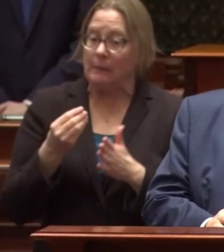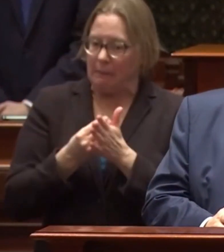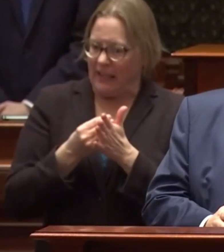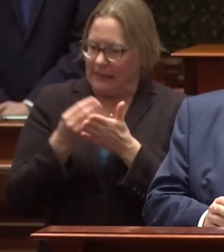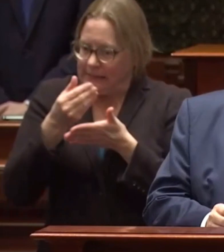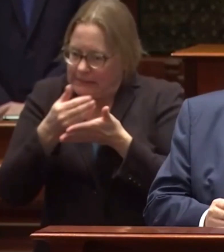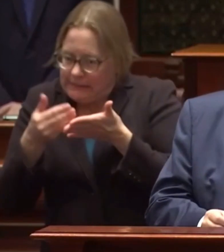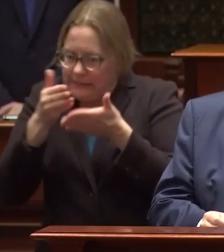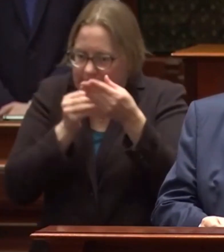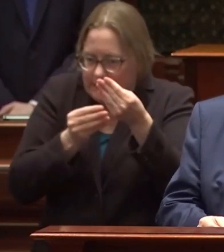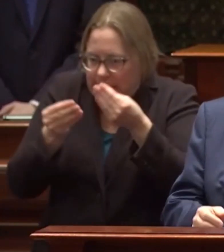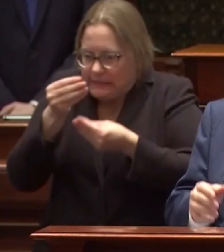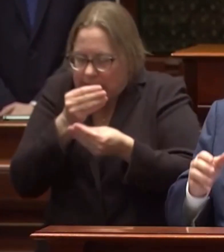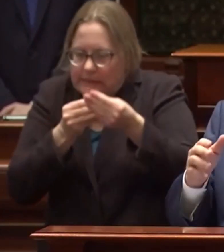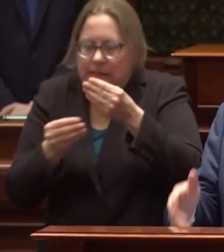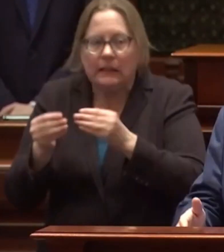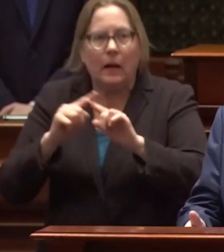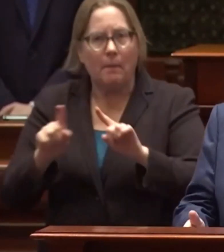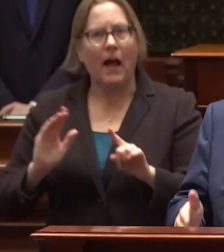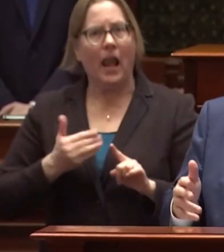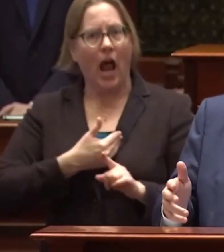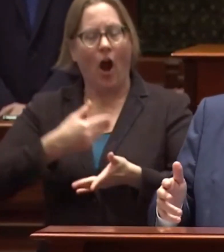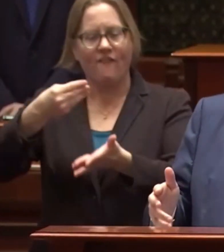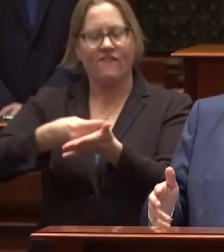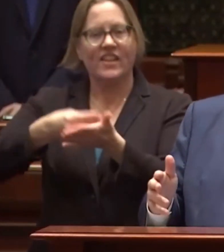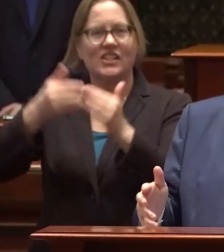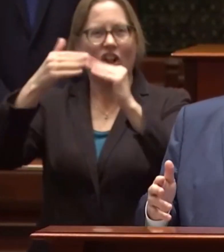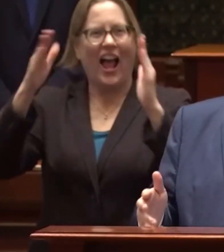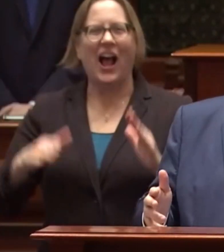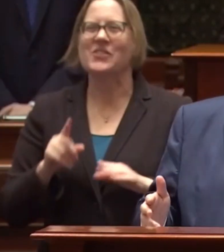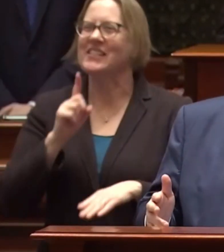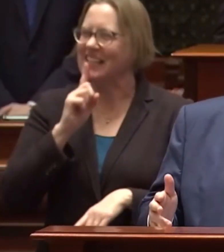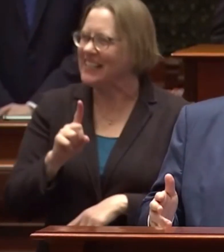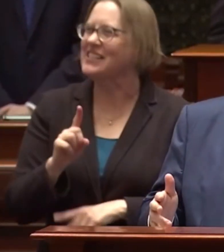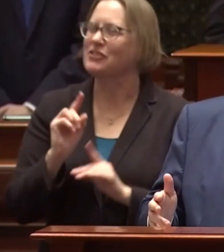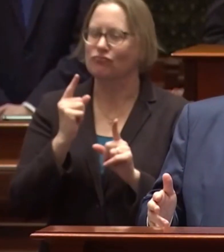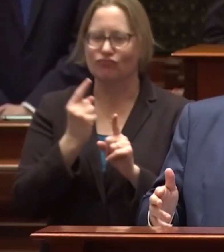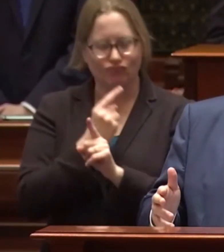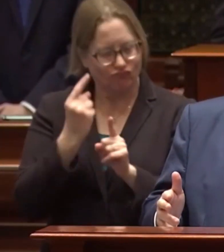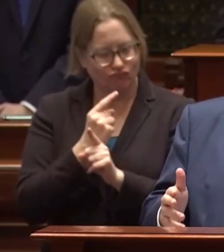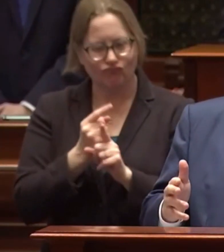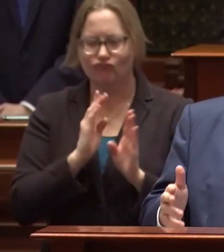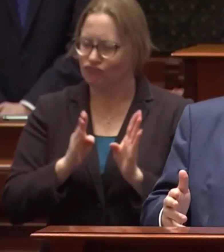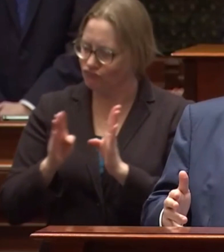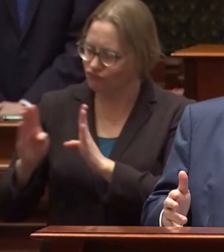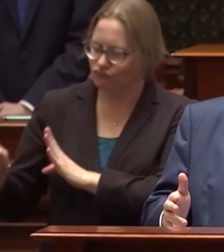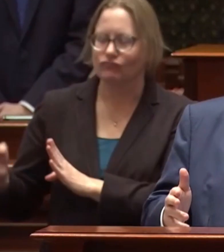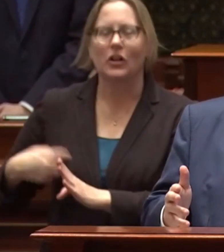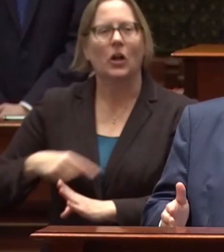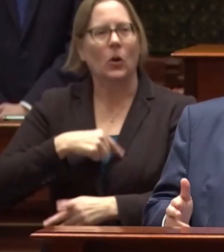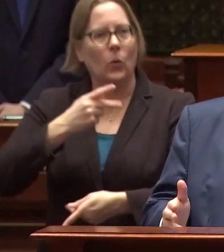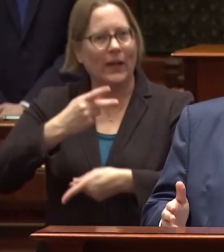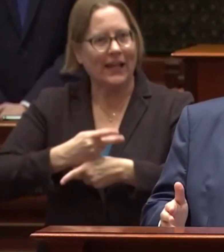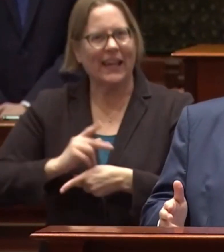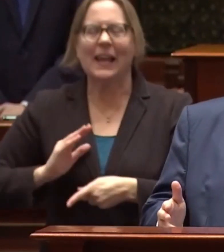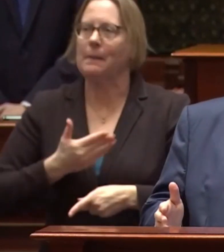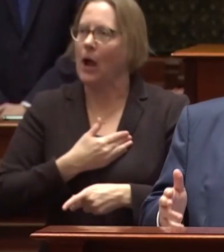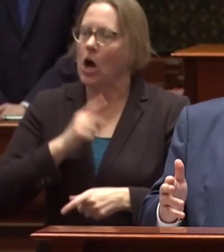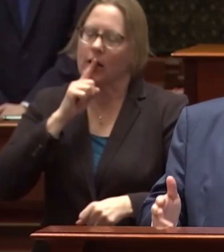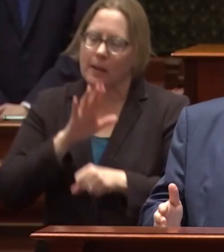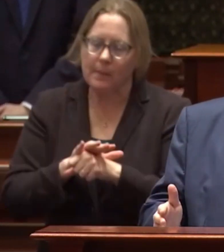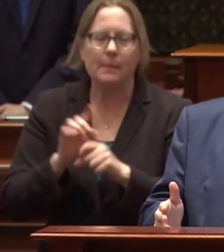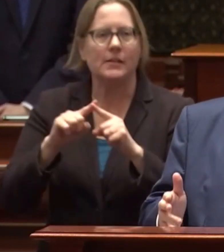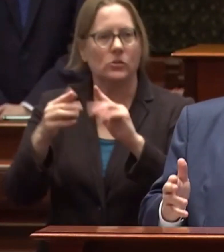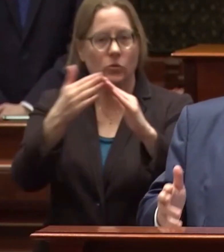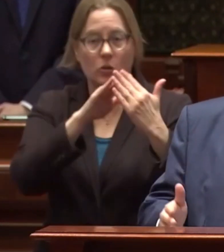year, our fiscal house is in order, and we are able to keep our communities and our commitments to those communities and